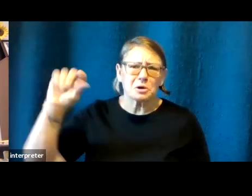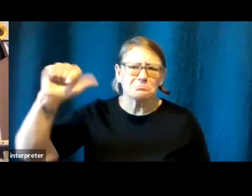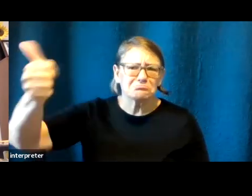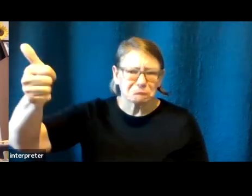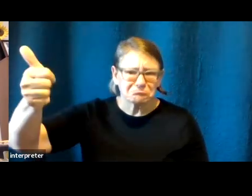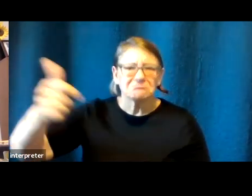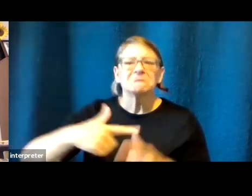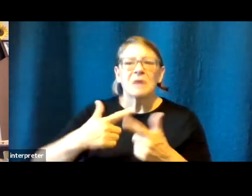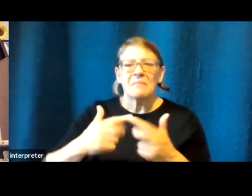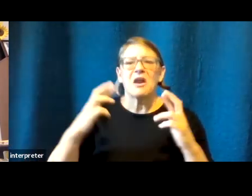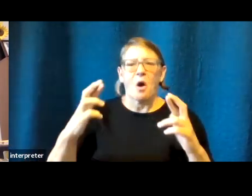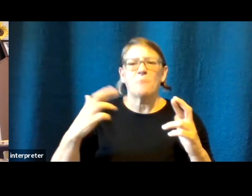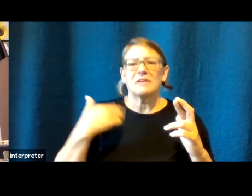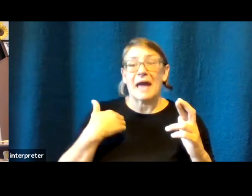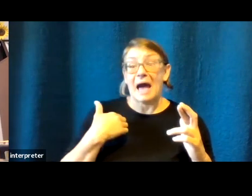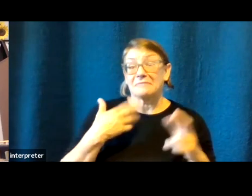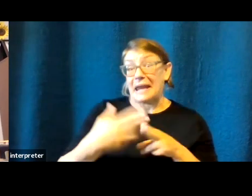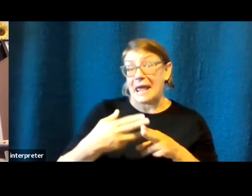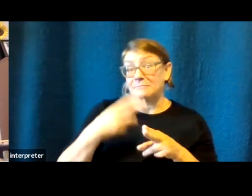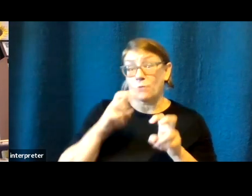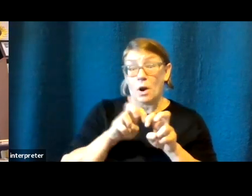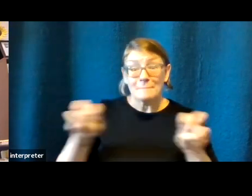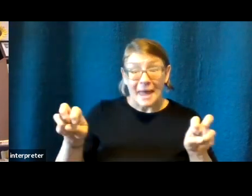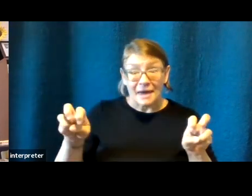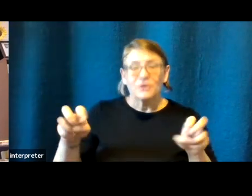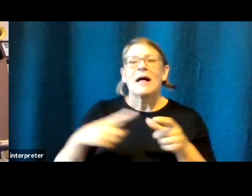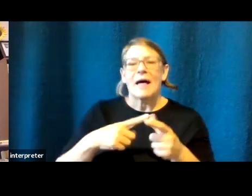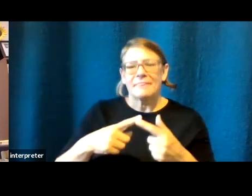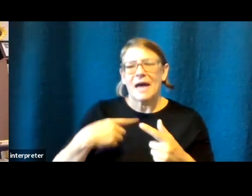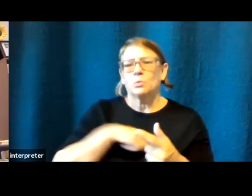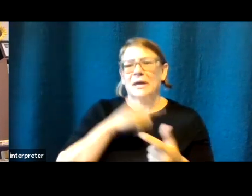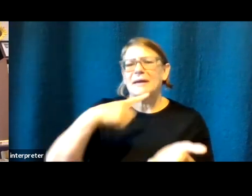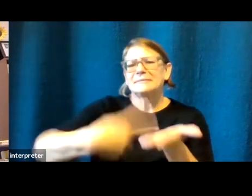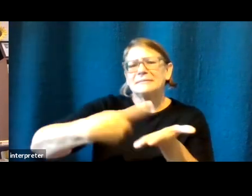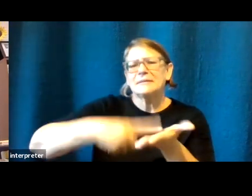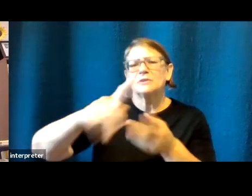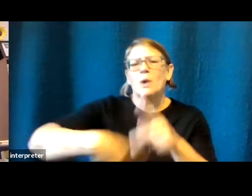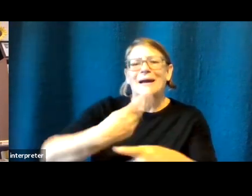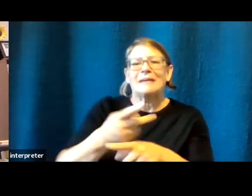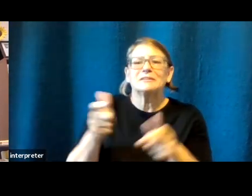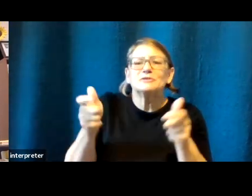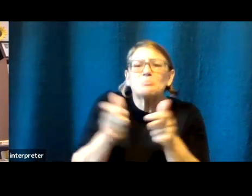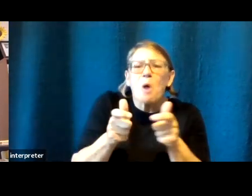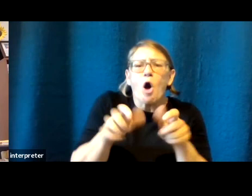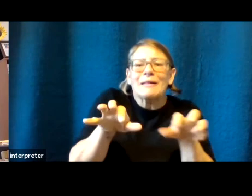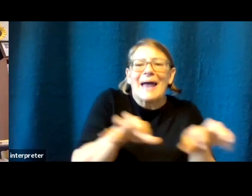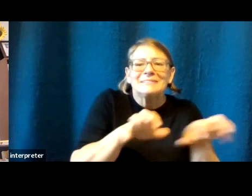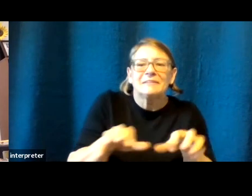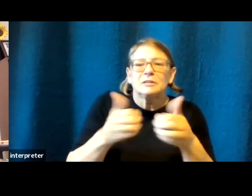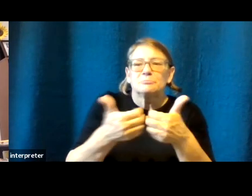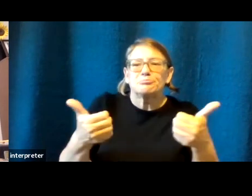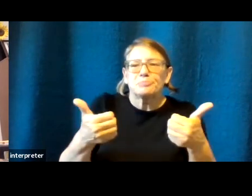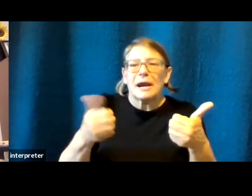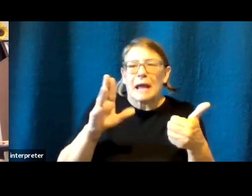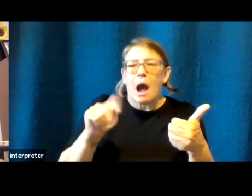have hopefully some folks for a panel, and then we can meet to talk about what kinds of small activities we could do with people